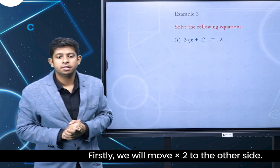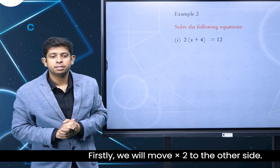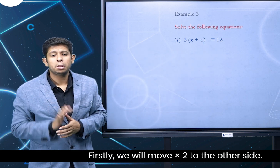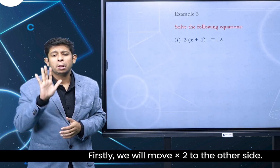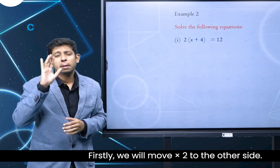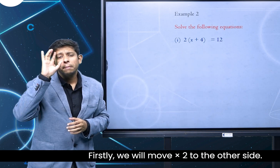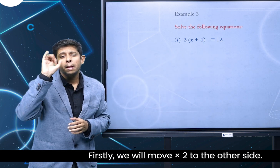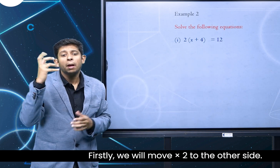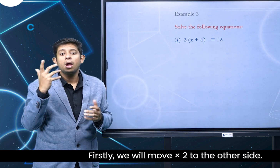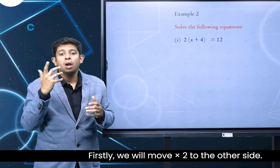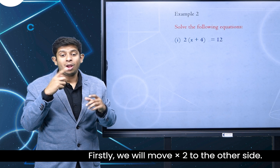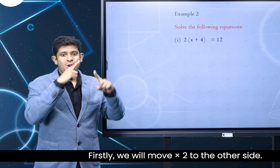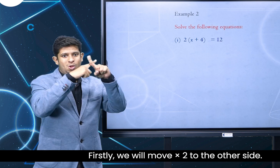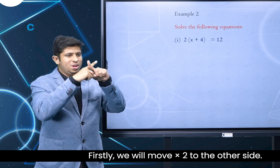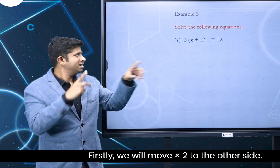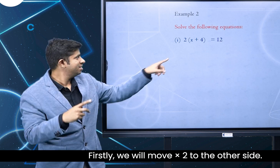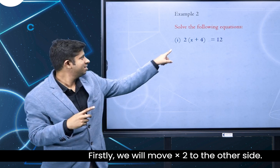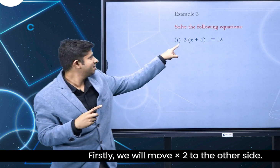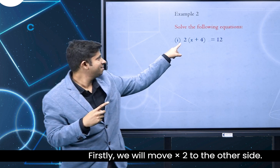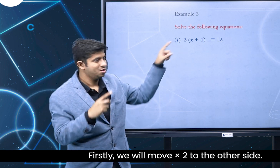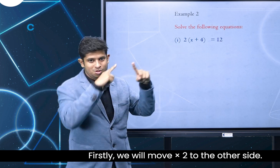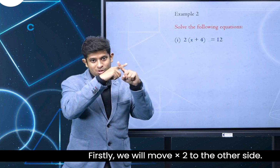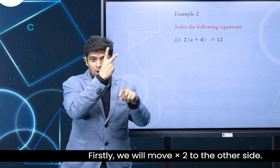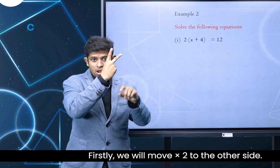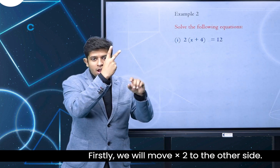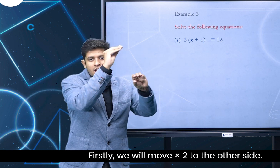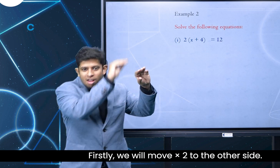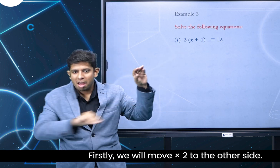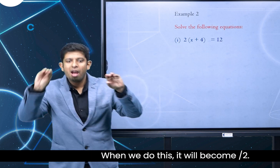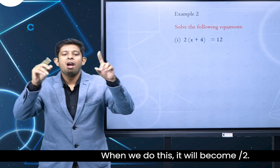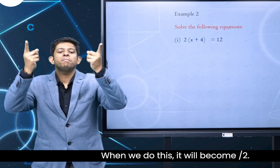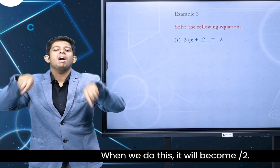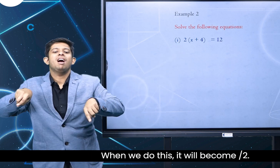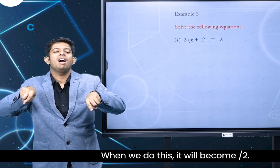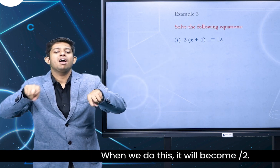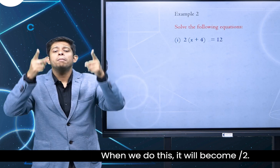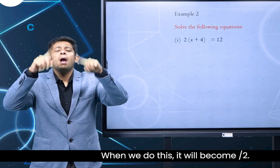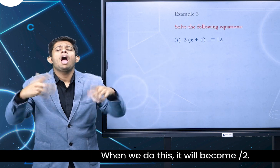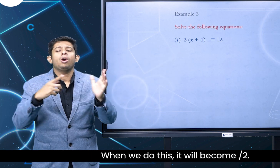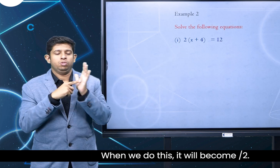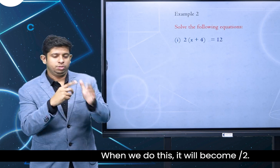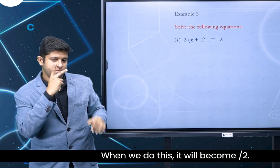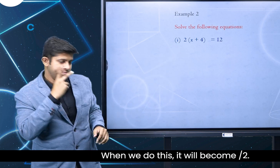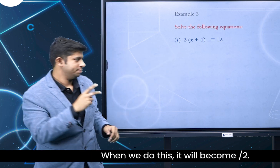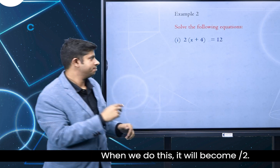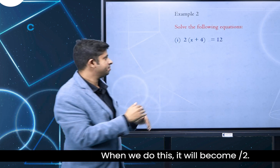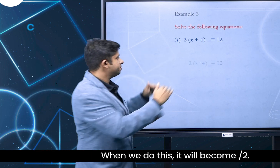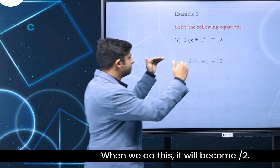Firstly, we will move multiple 2 to the other side. When we do this, it will become division 2.